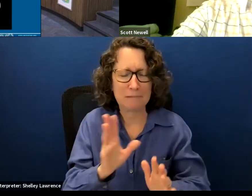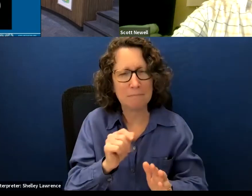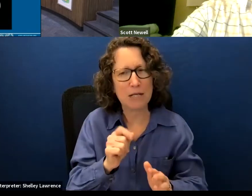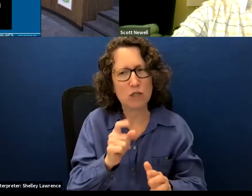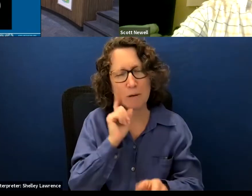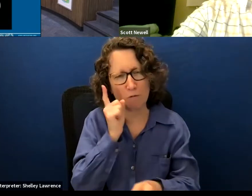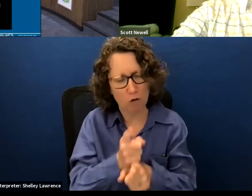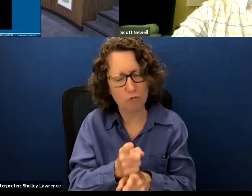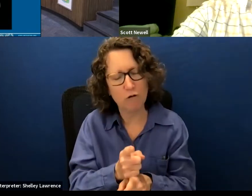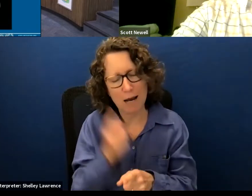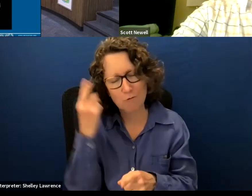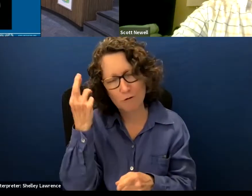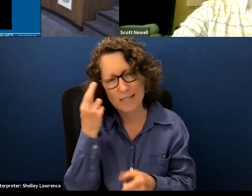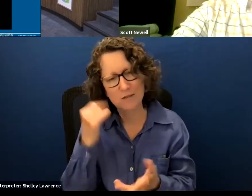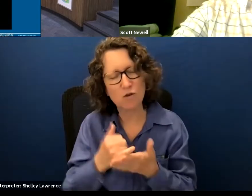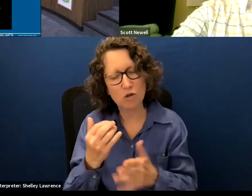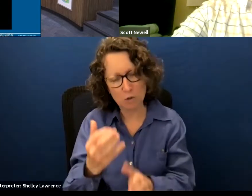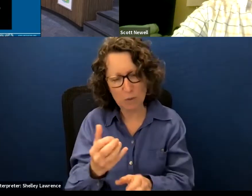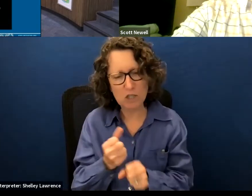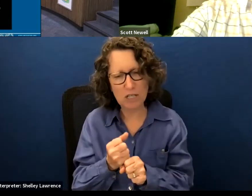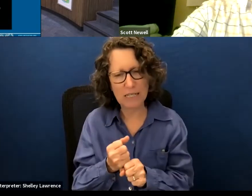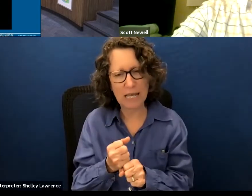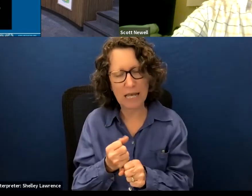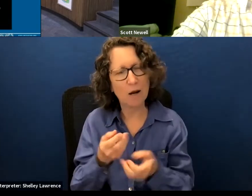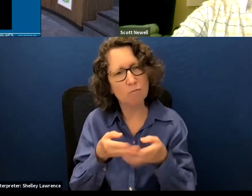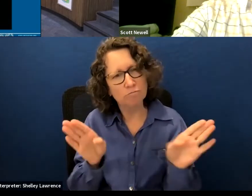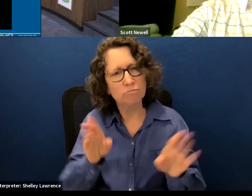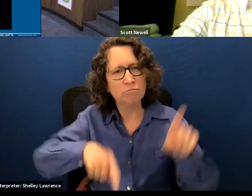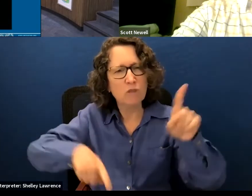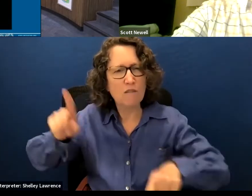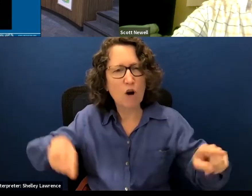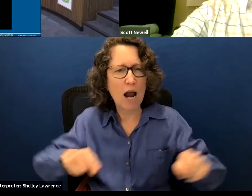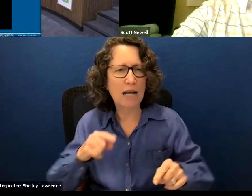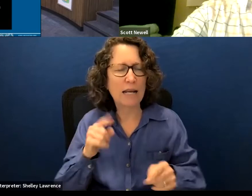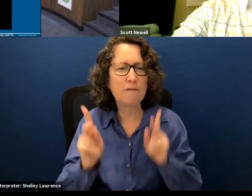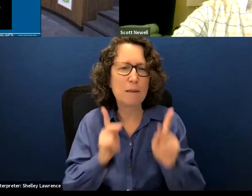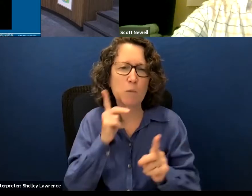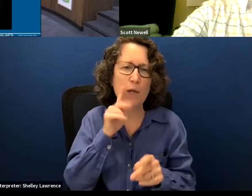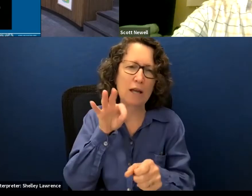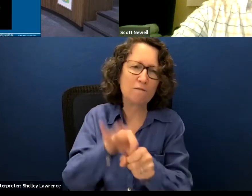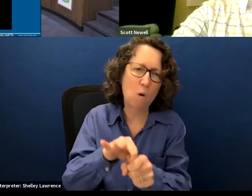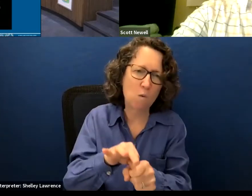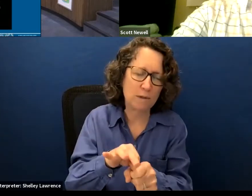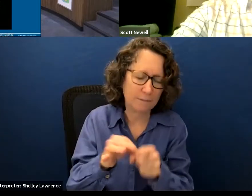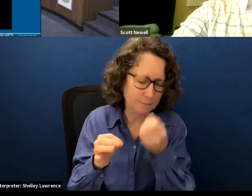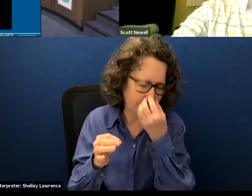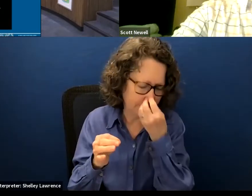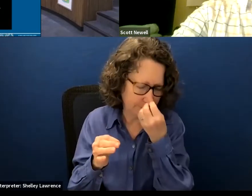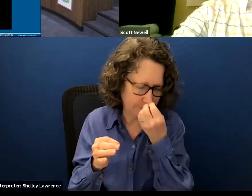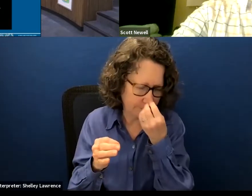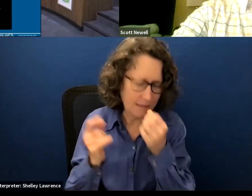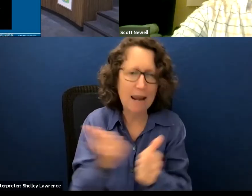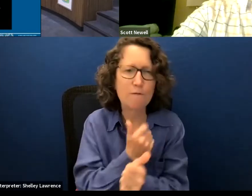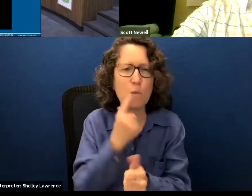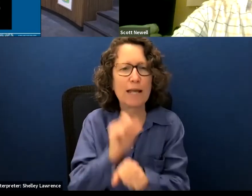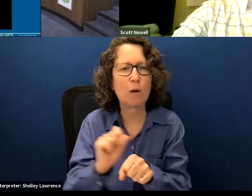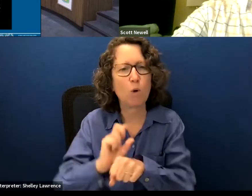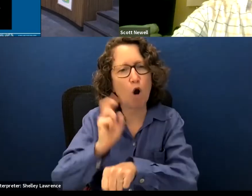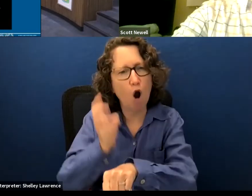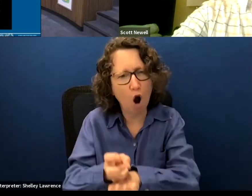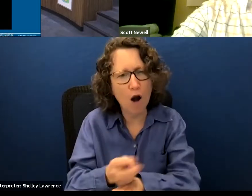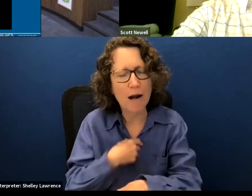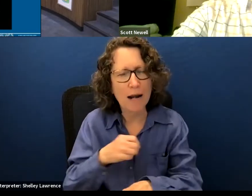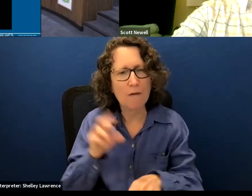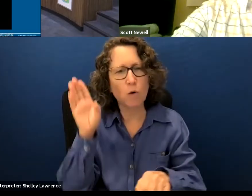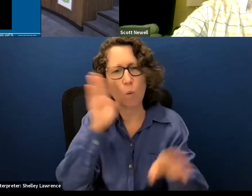for the right reasons, and so we should get a wide range of candidates that we can choose from, and so everyone can work hard and not have to worry